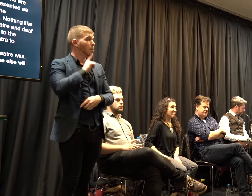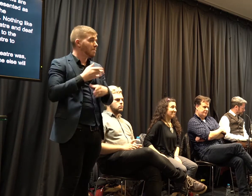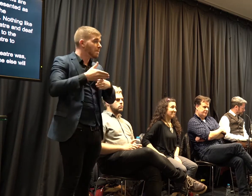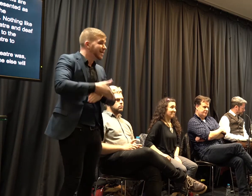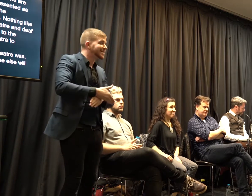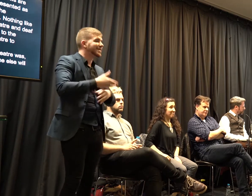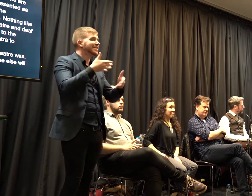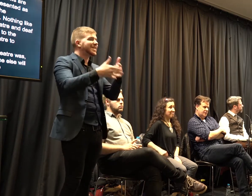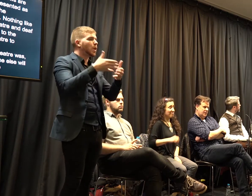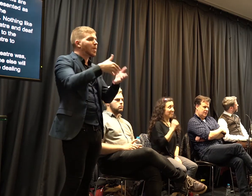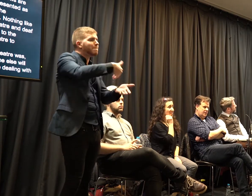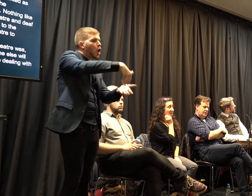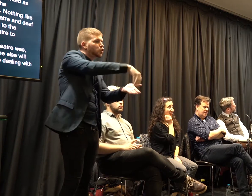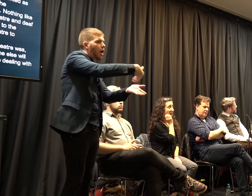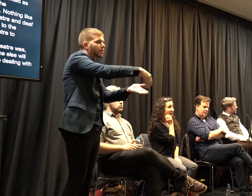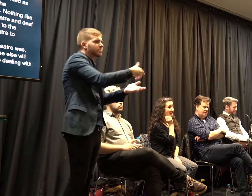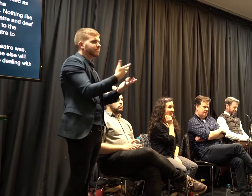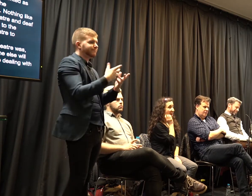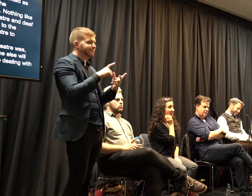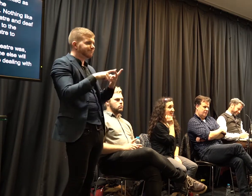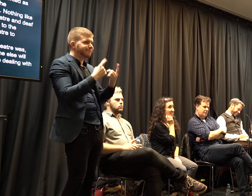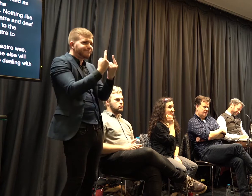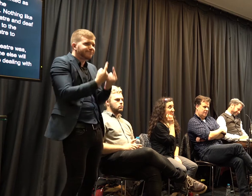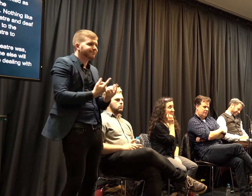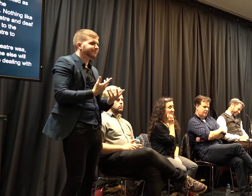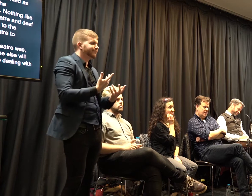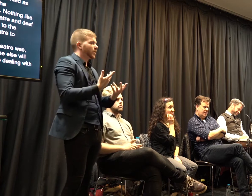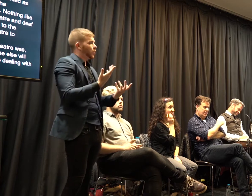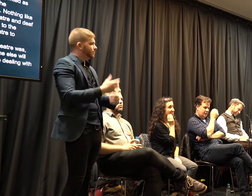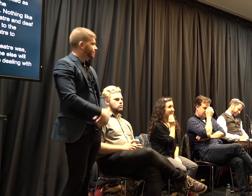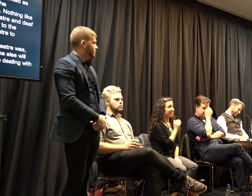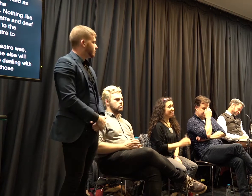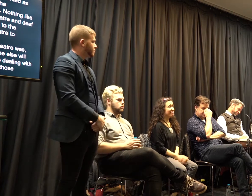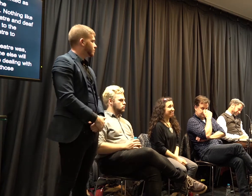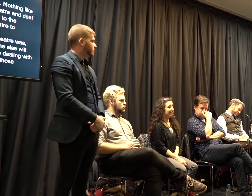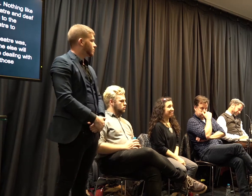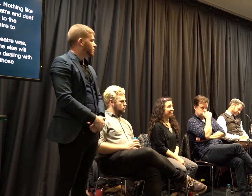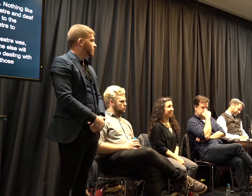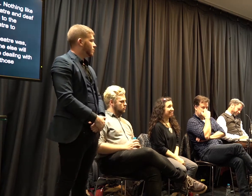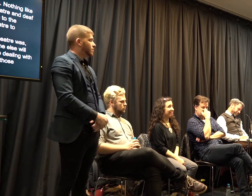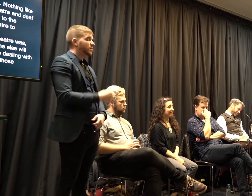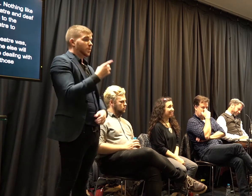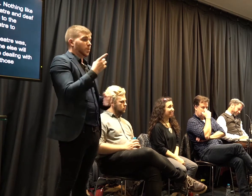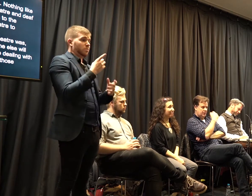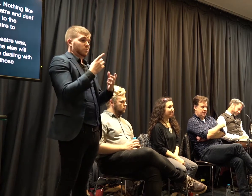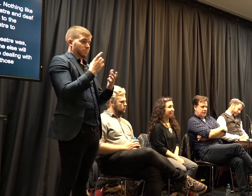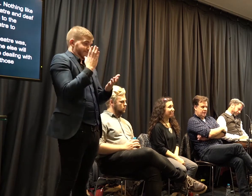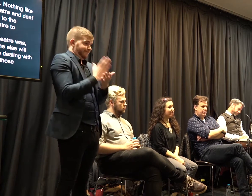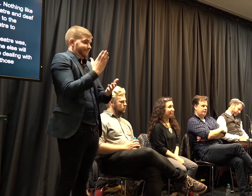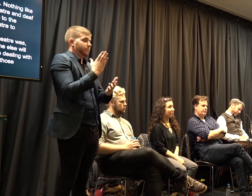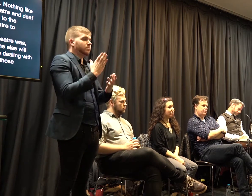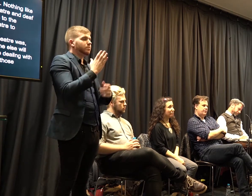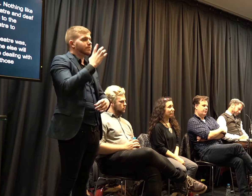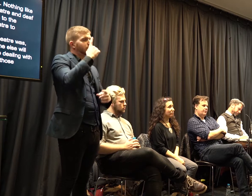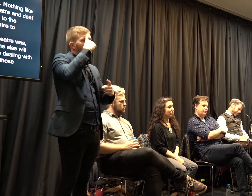with the merchandise. And that's where it sits in those theatres. So I think there are real issues around the